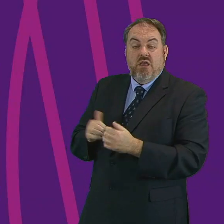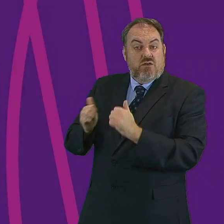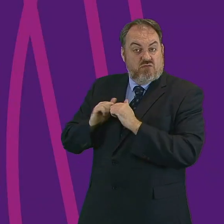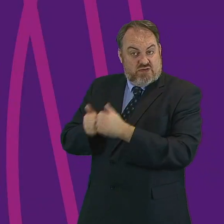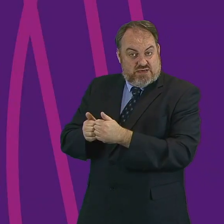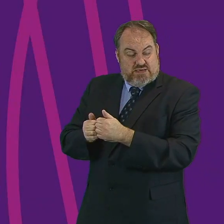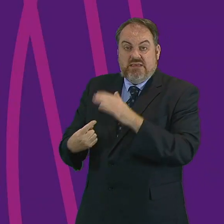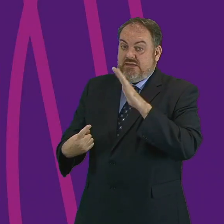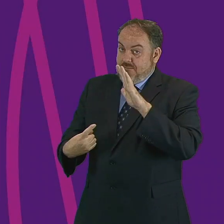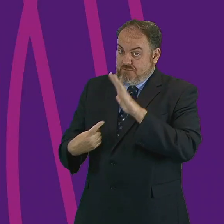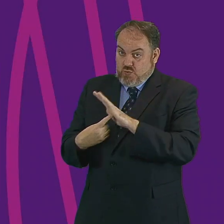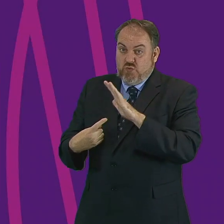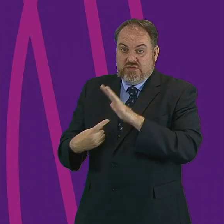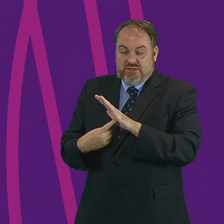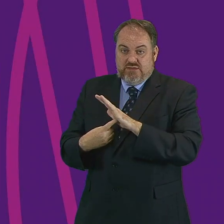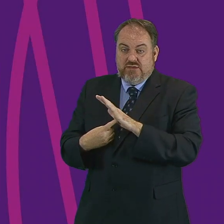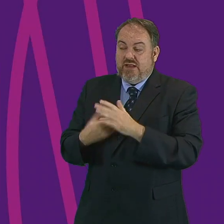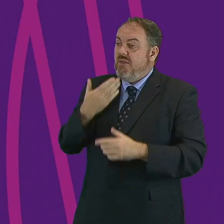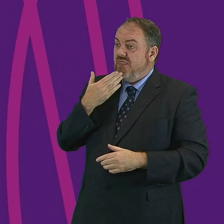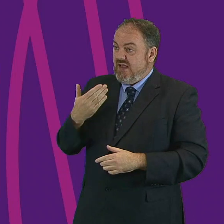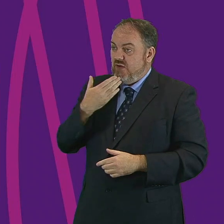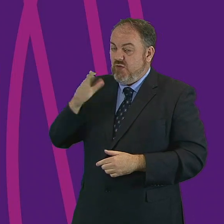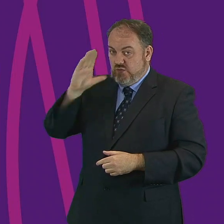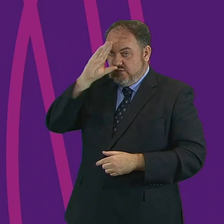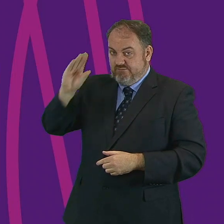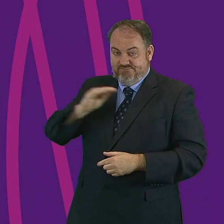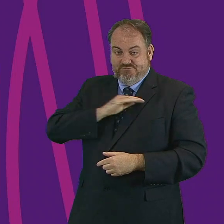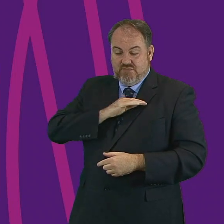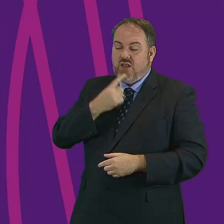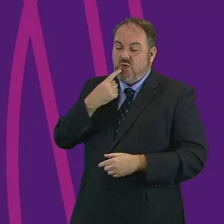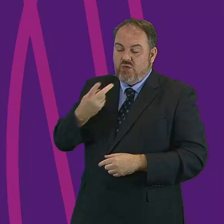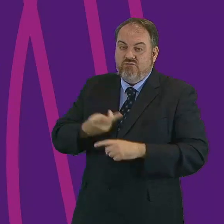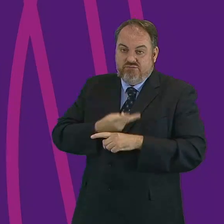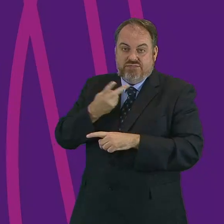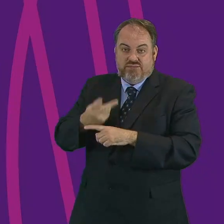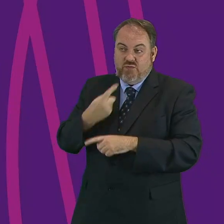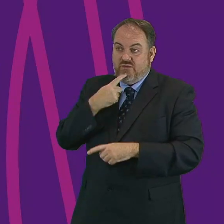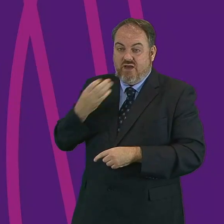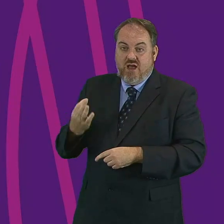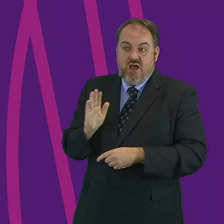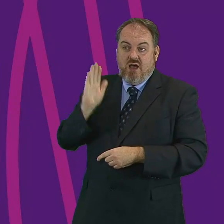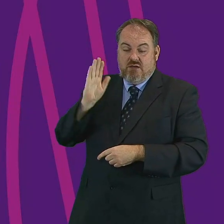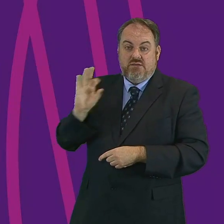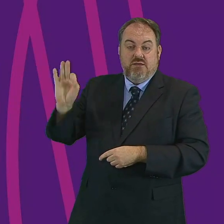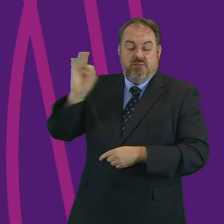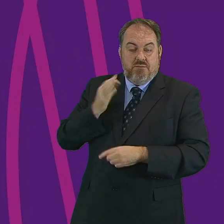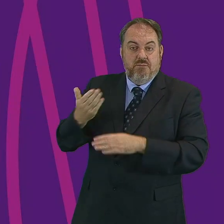participating in these kinds of activities is essential for our well-being more now than ever before. However, Leisure Trust do report